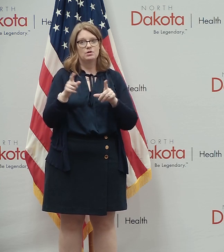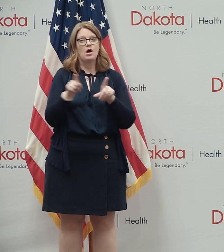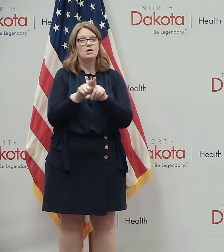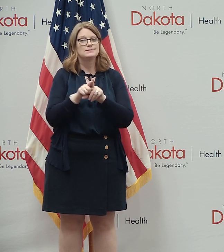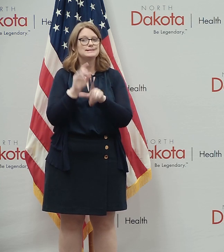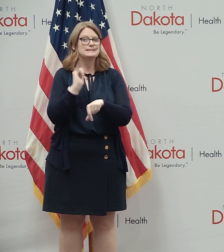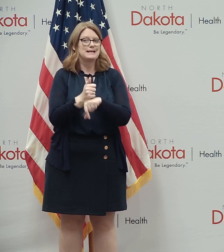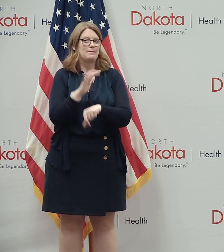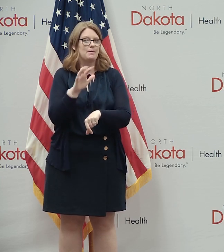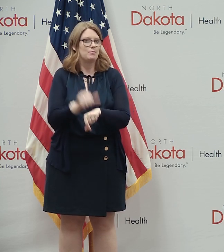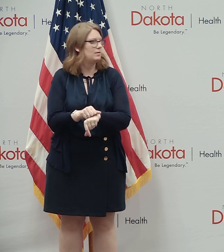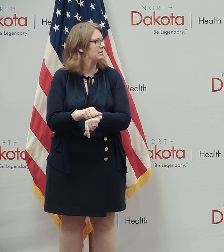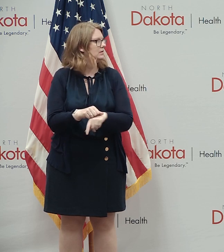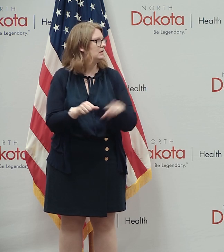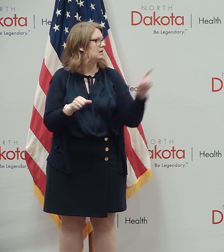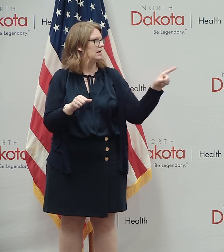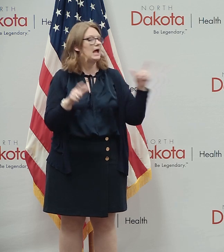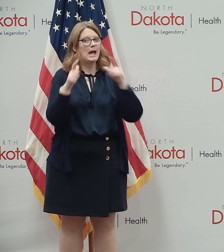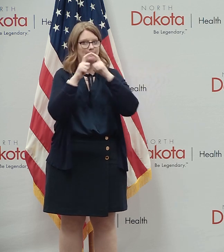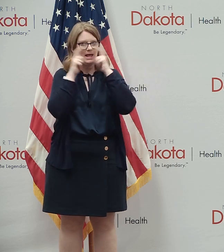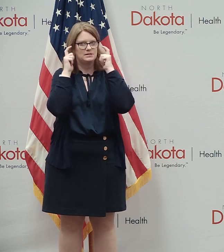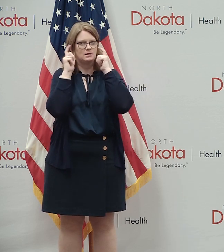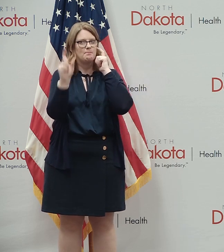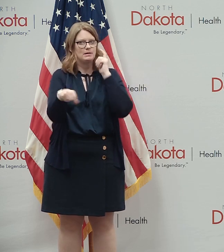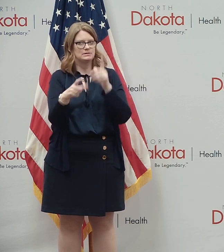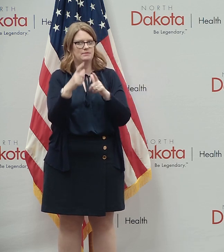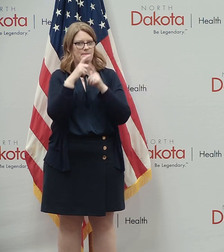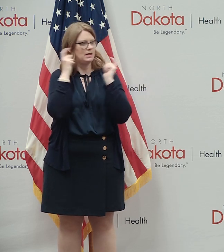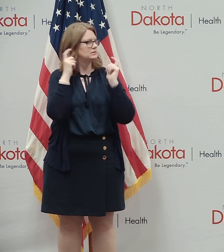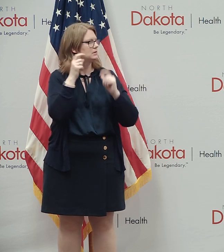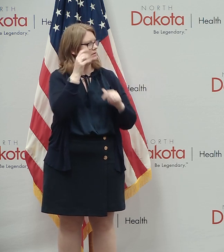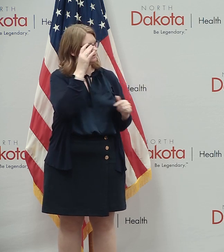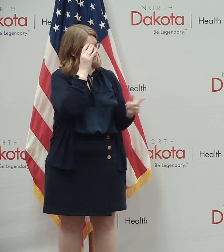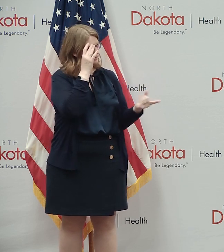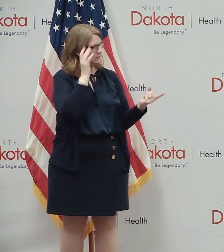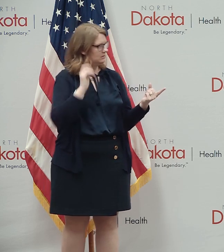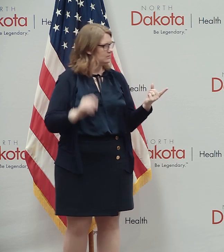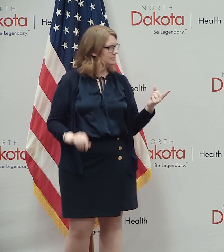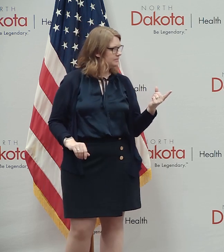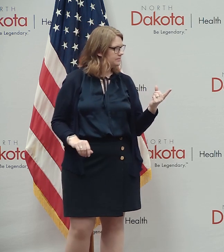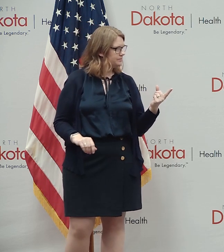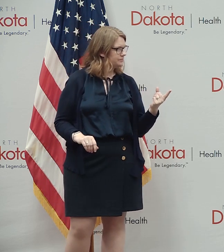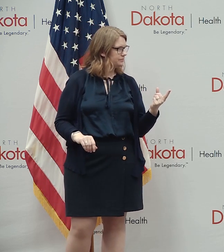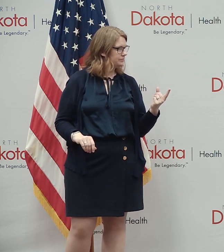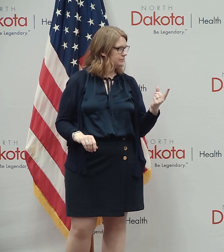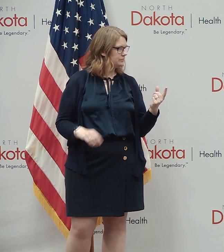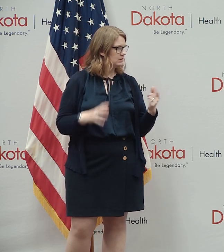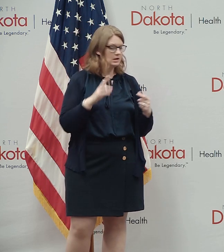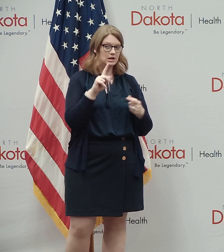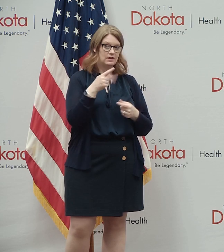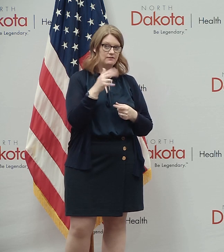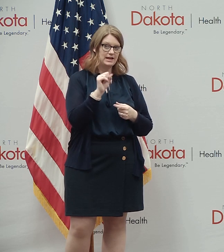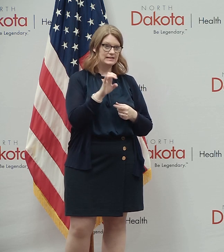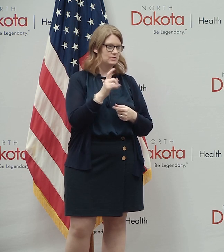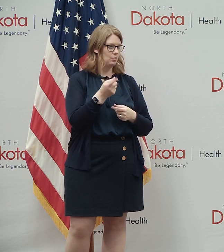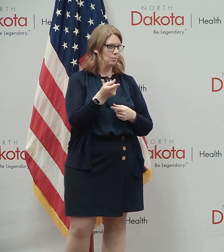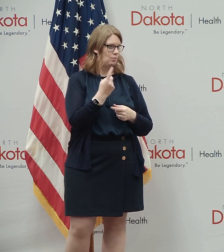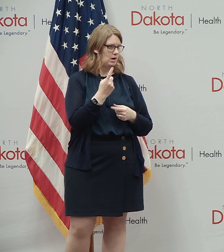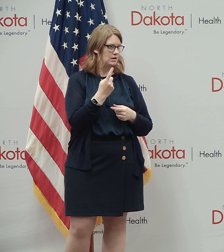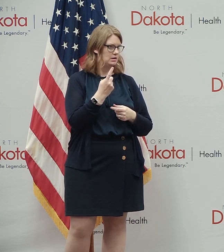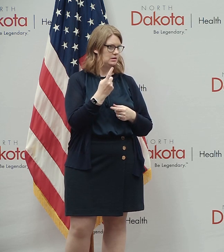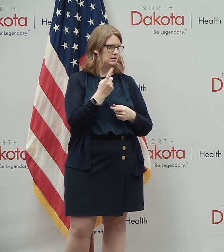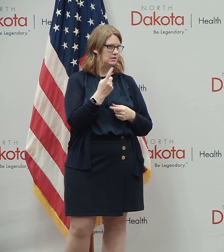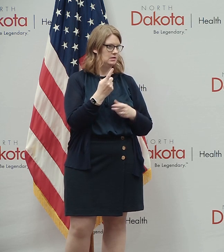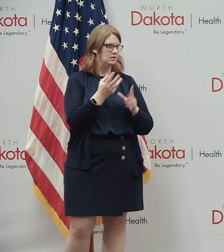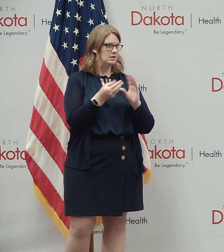appointment. And masks. Right, okay. In phase one here, that's two components. That's a number